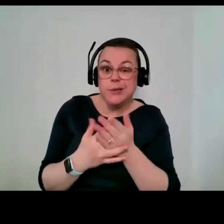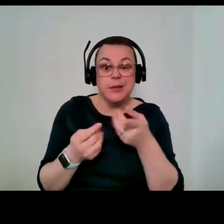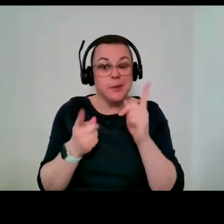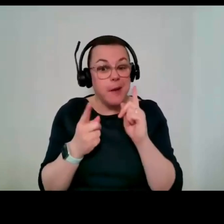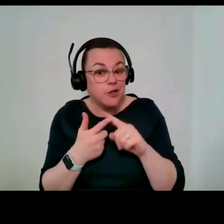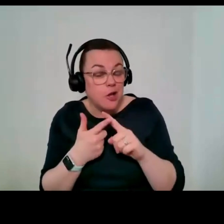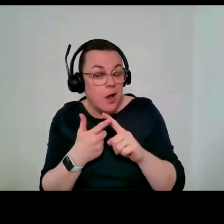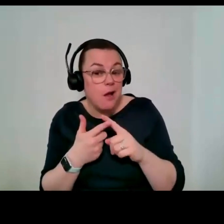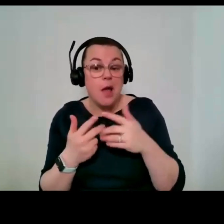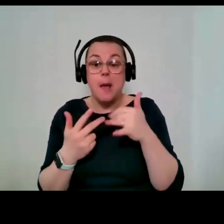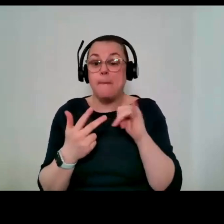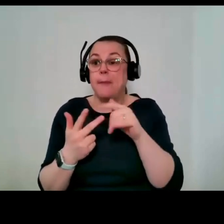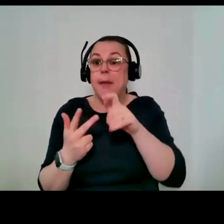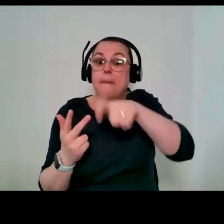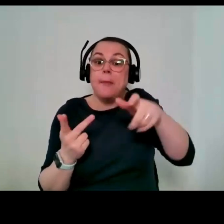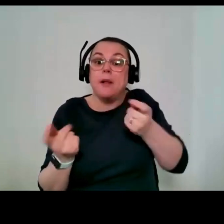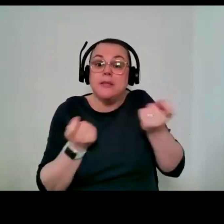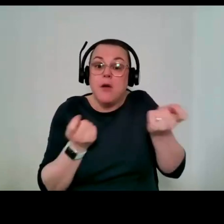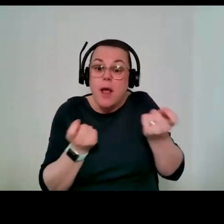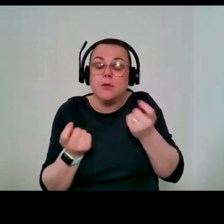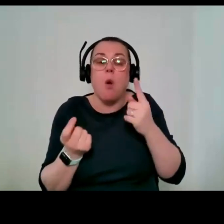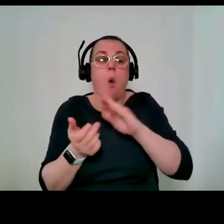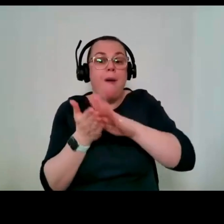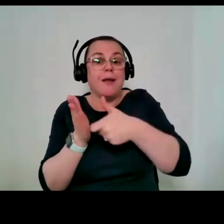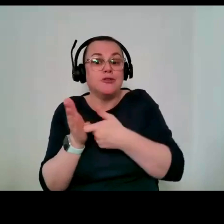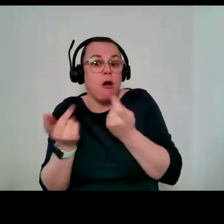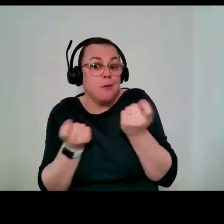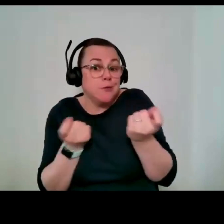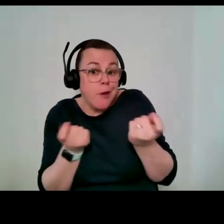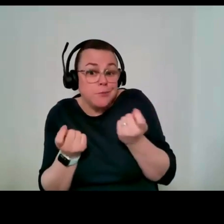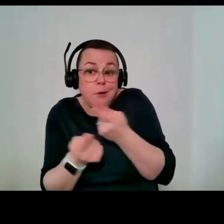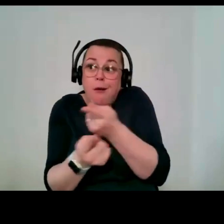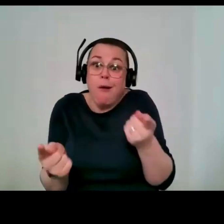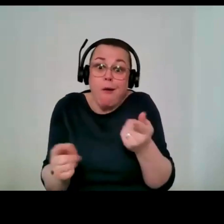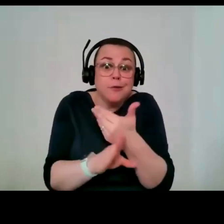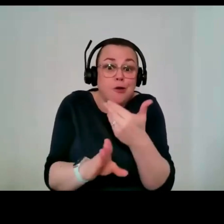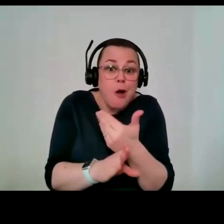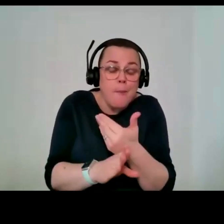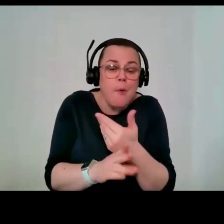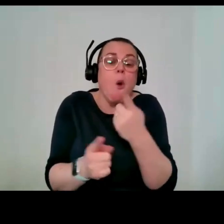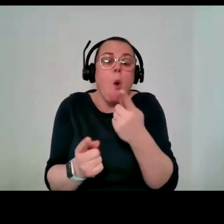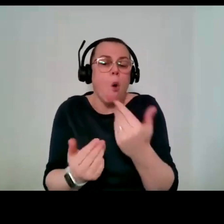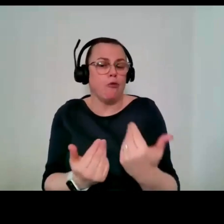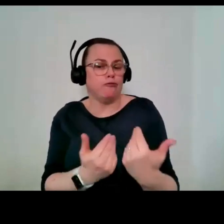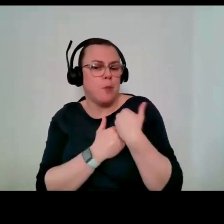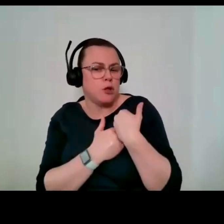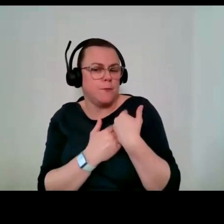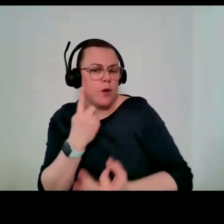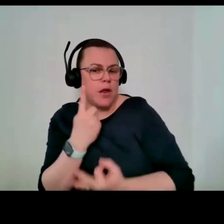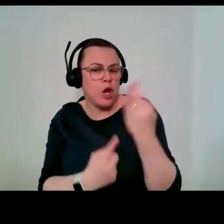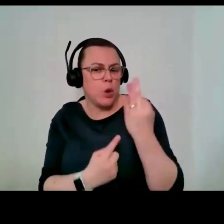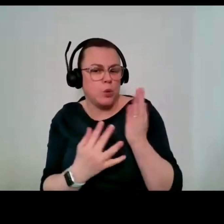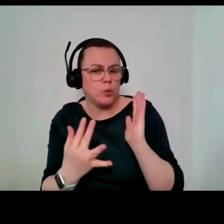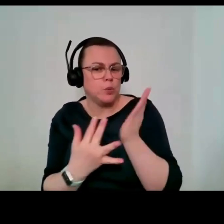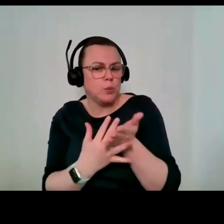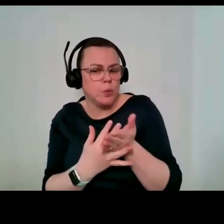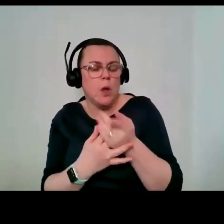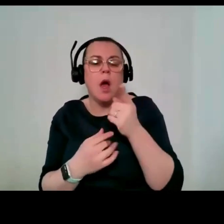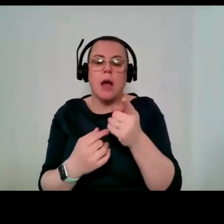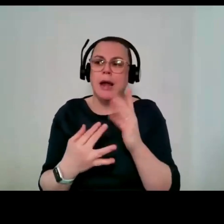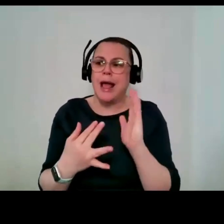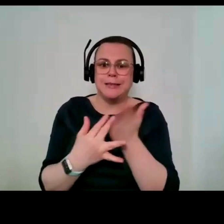manager, maybe a people director or a HR director, essentially, if you're responsible for improving inclusion and accessibility